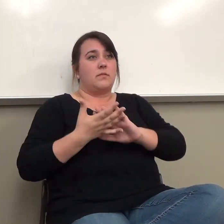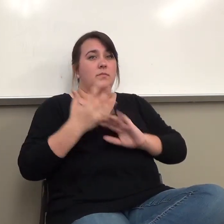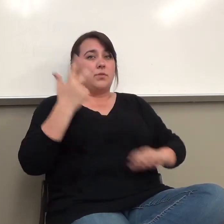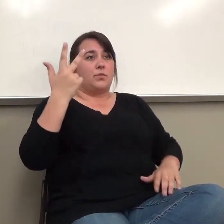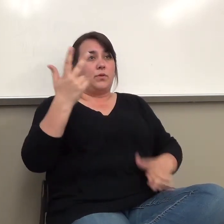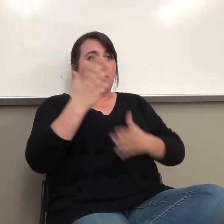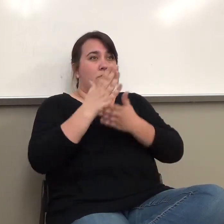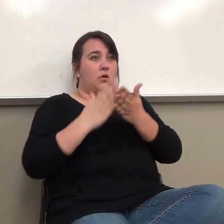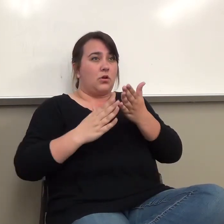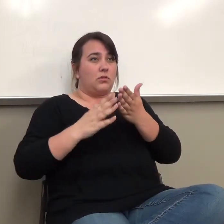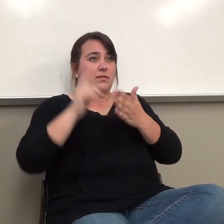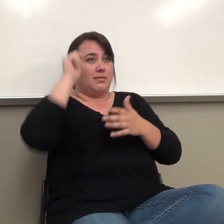thesis statement,